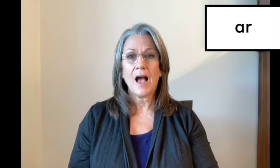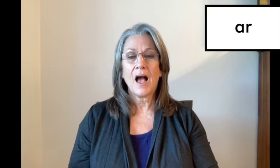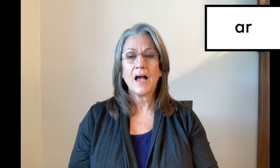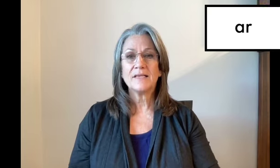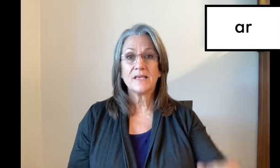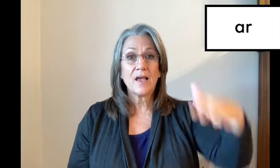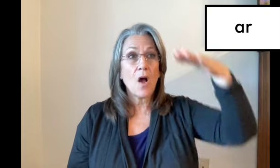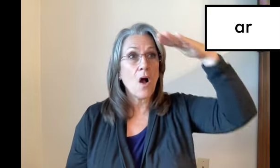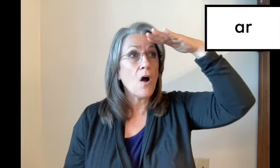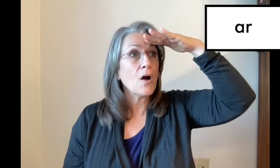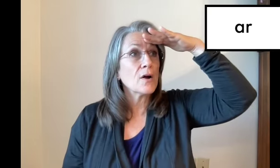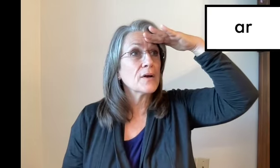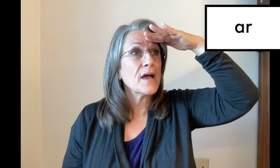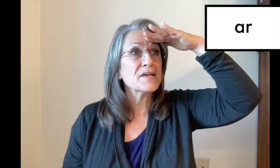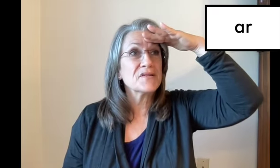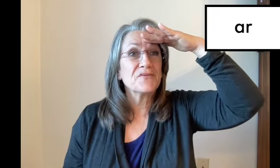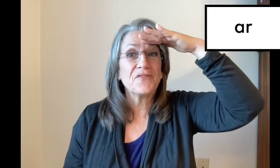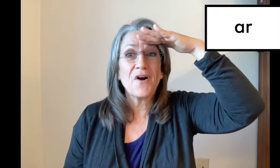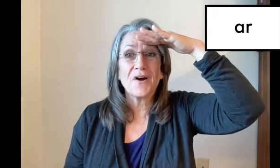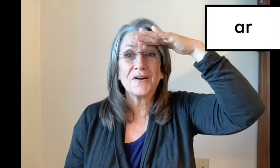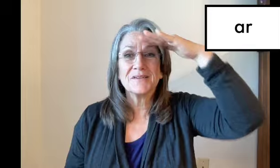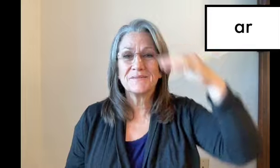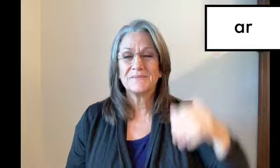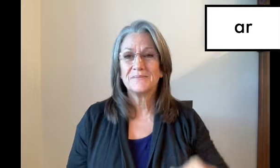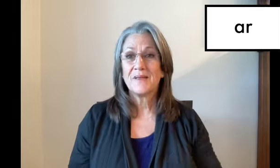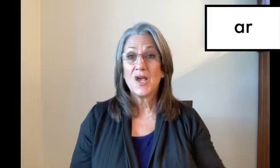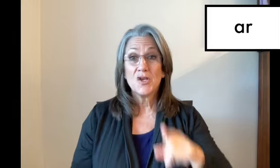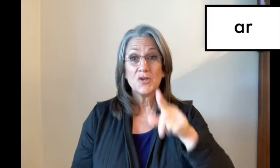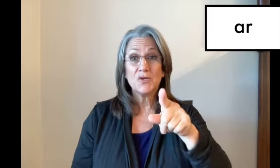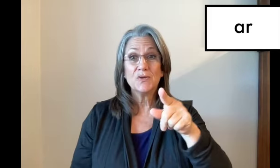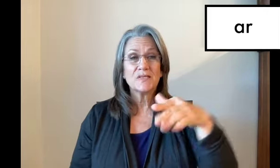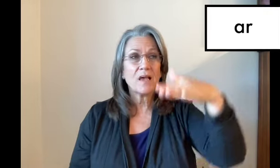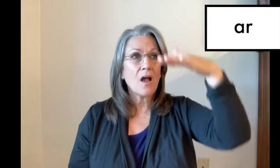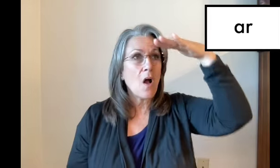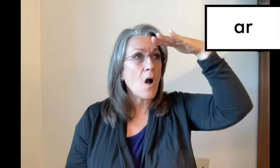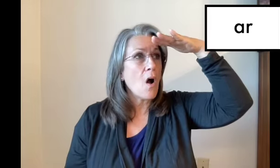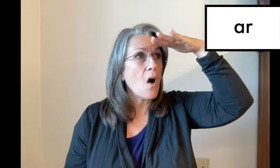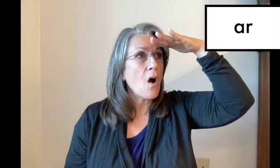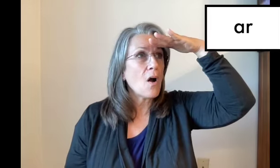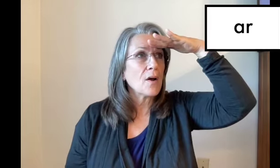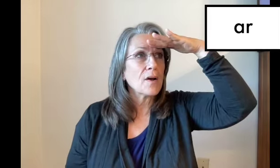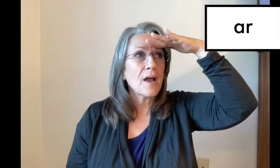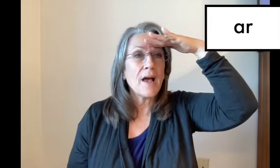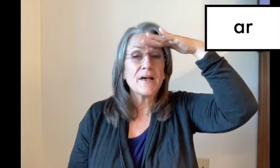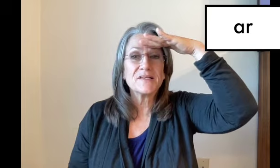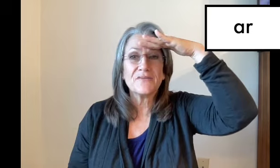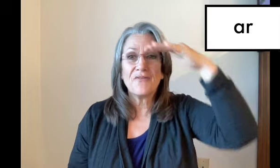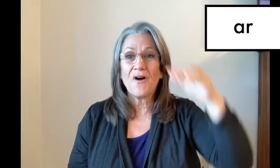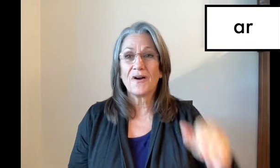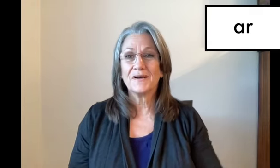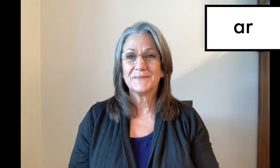I say R as in far. You say R as in far.